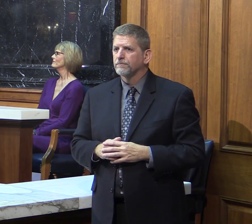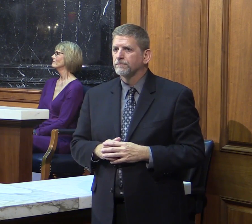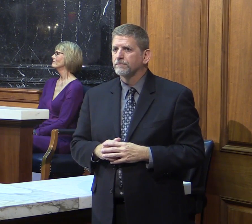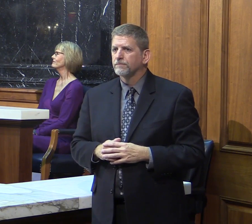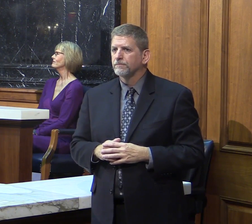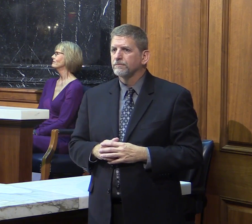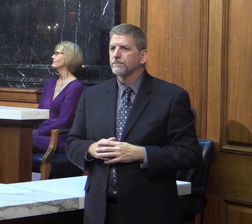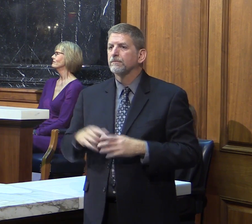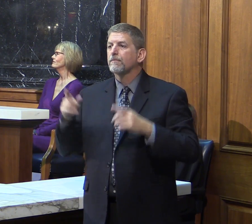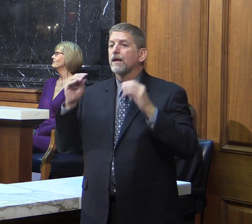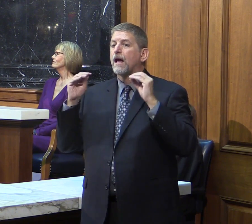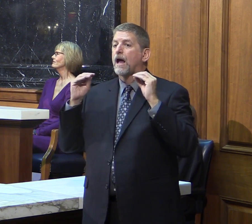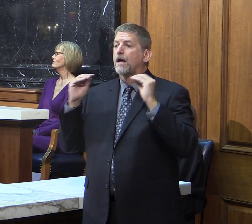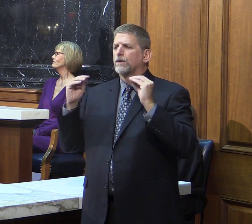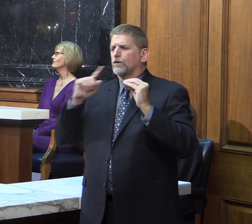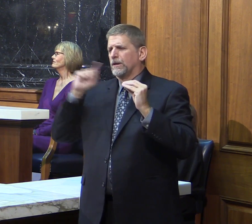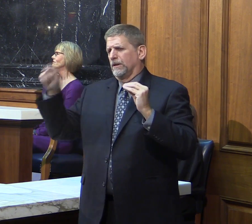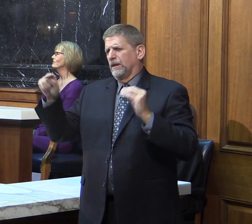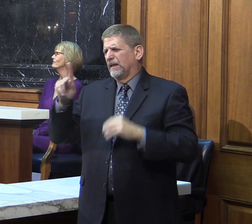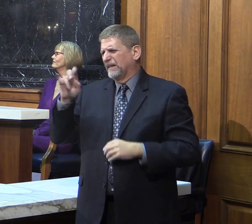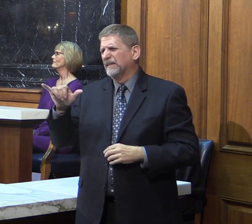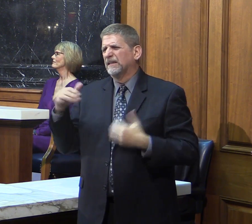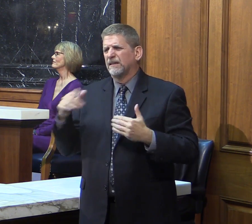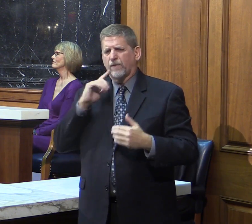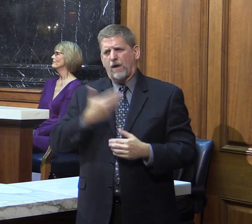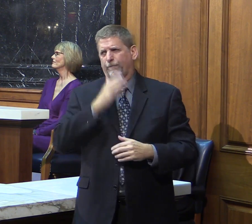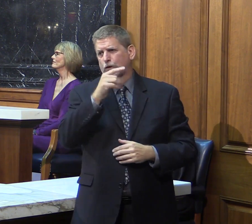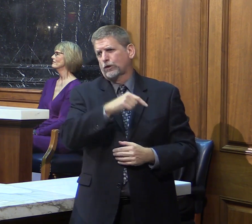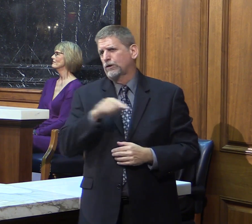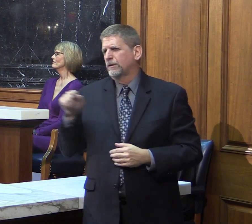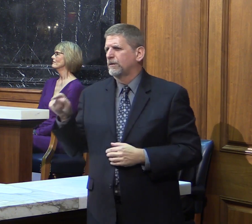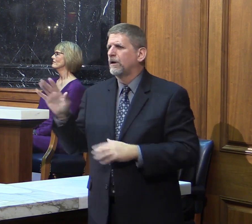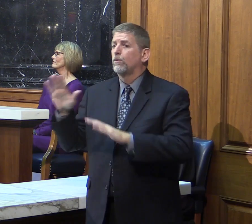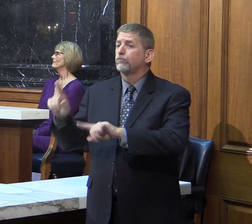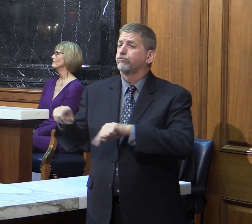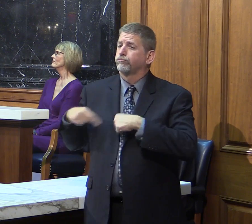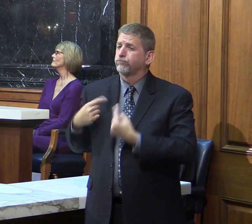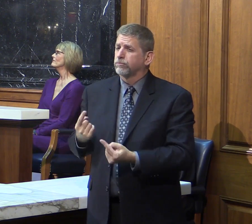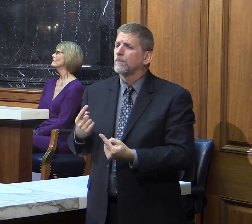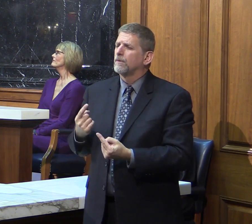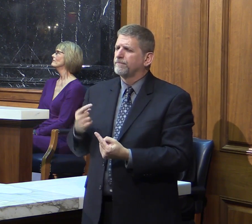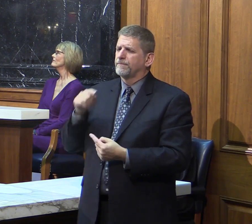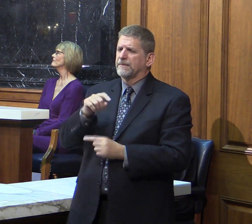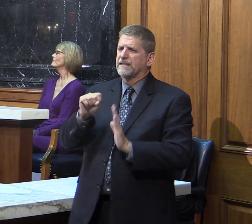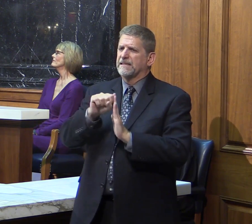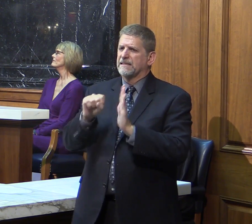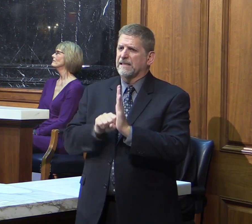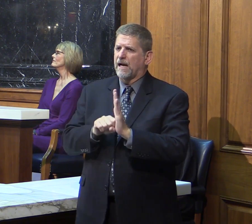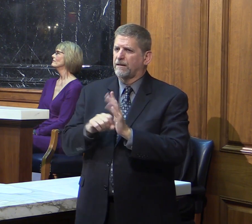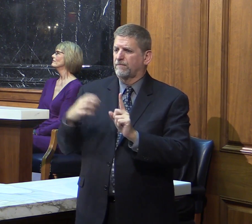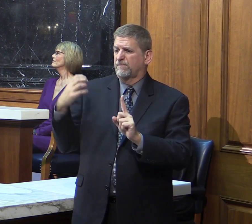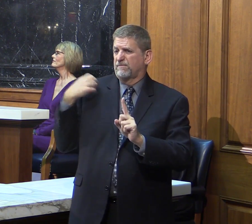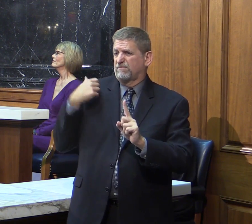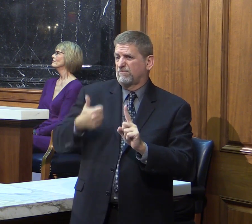Education is a key to our state's future, and I've long been committed to the notion that as the state's chief executive, the